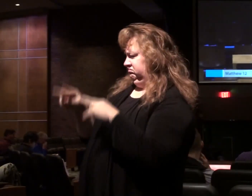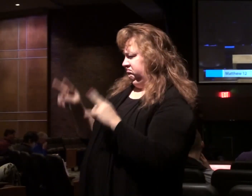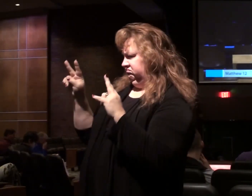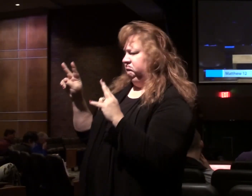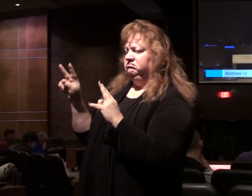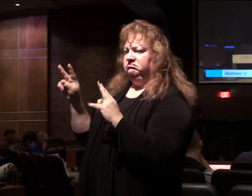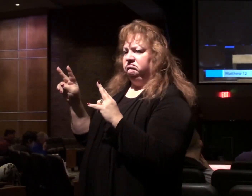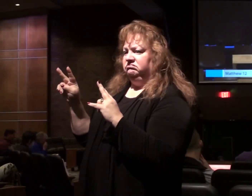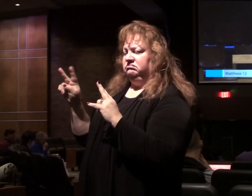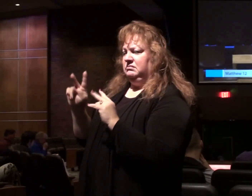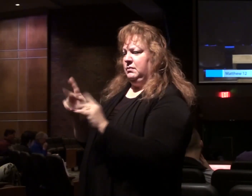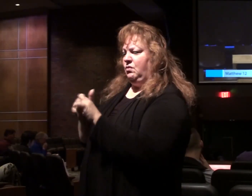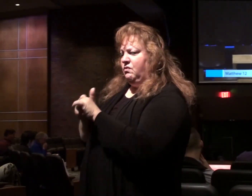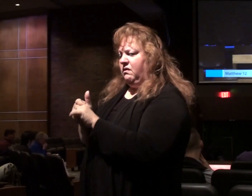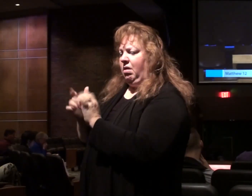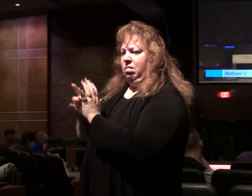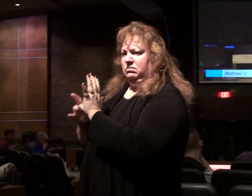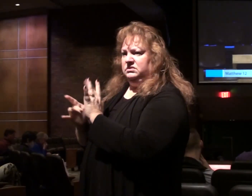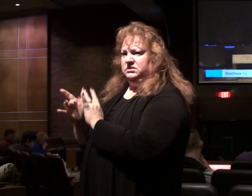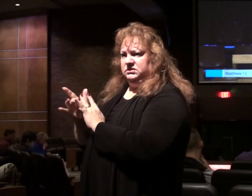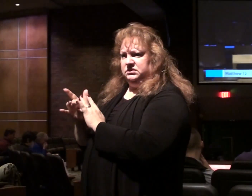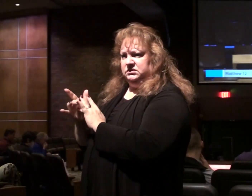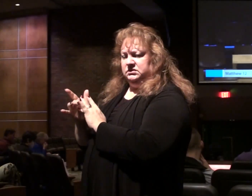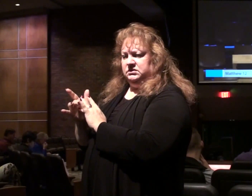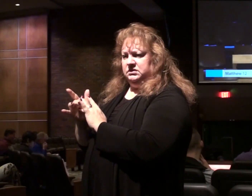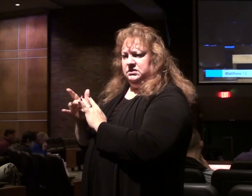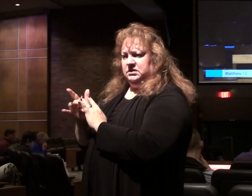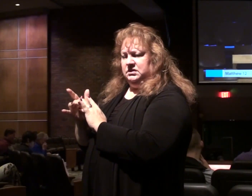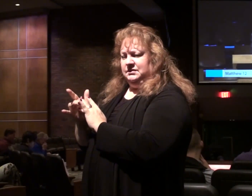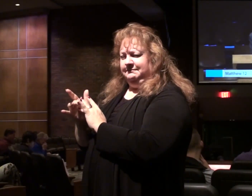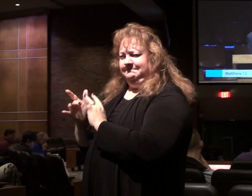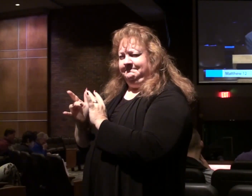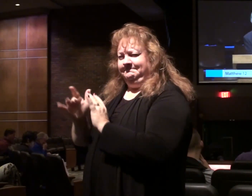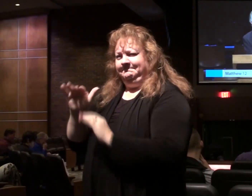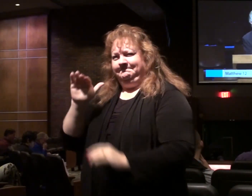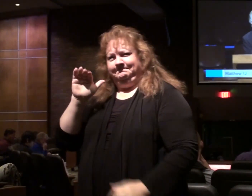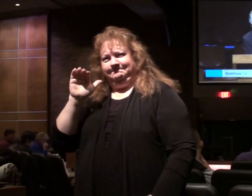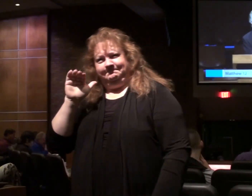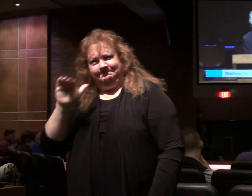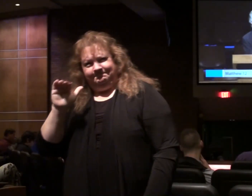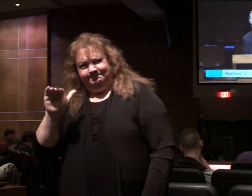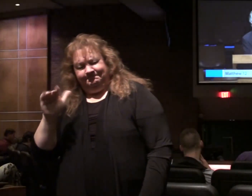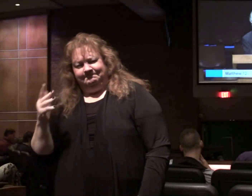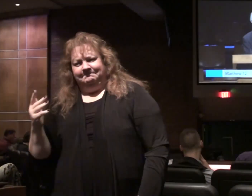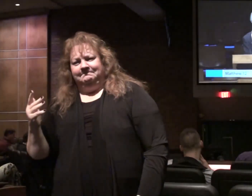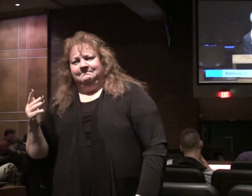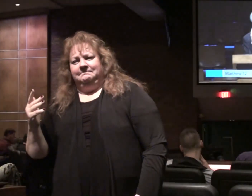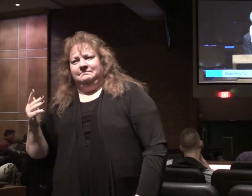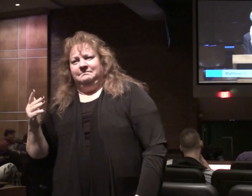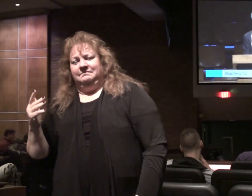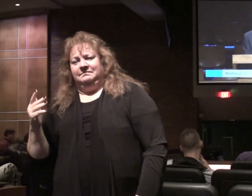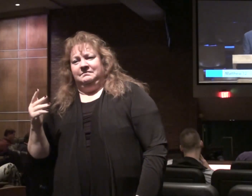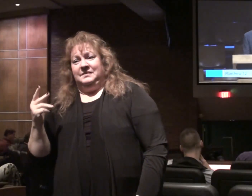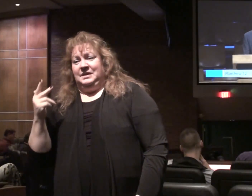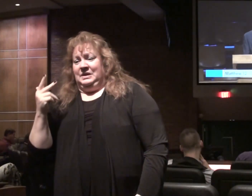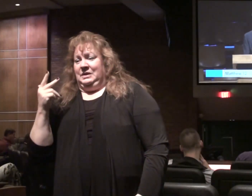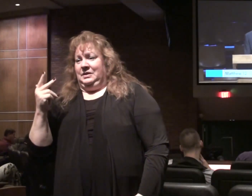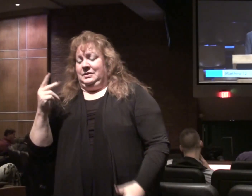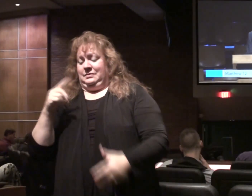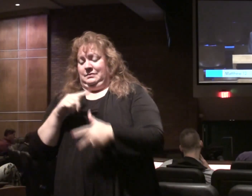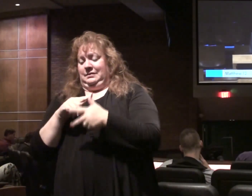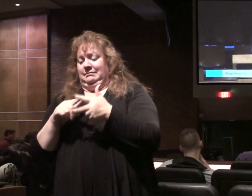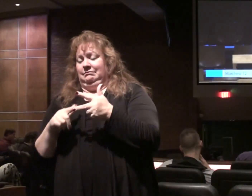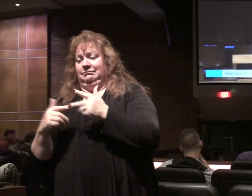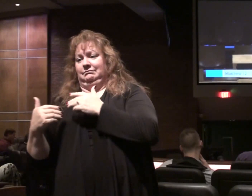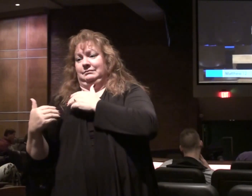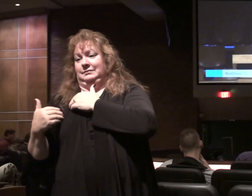his followers. And Christ reminds them of the three offices that are